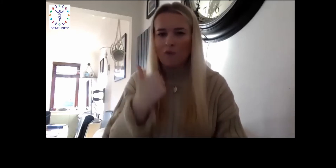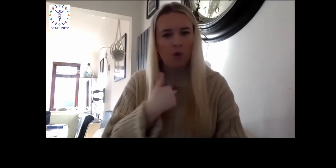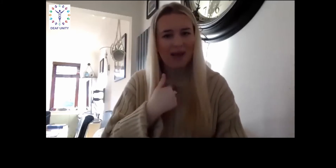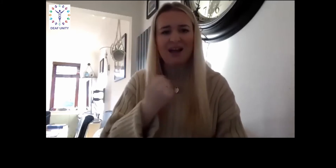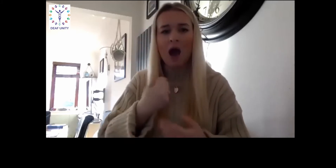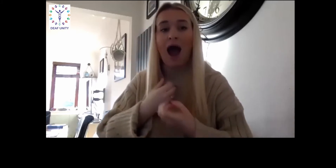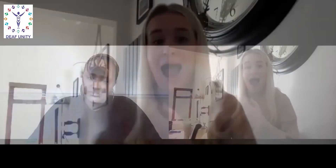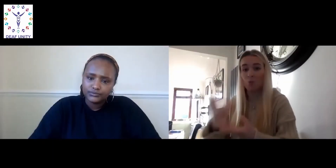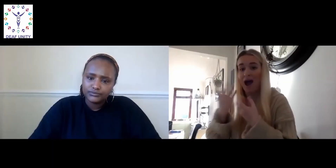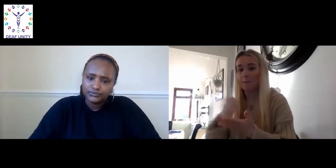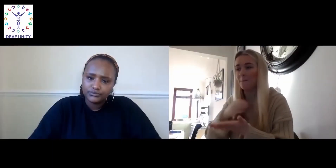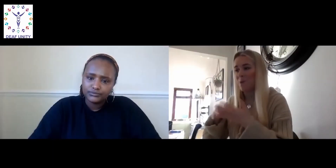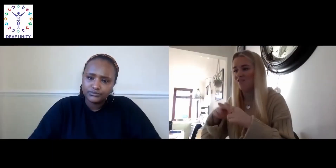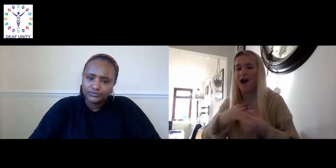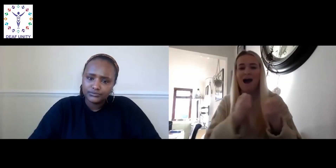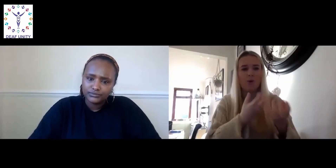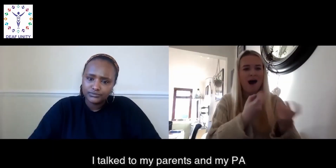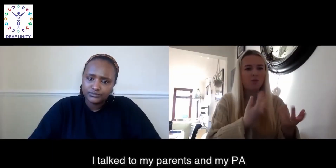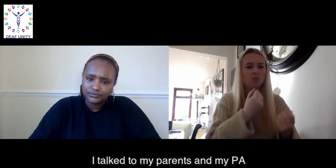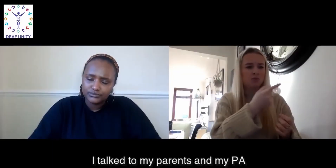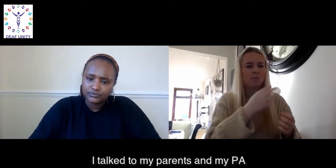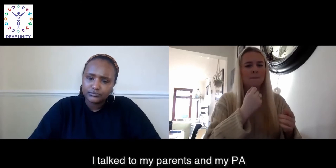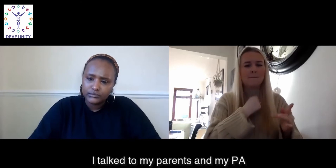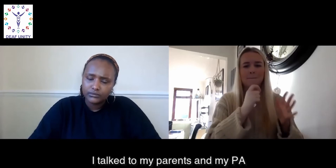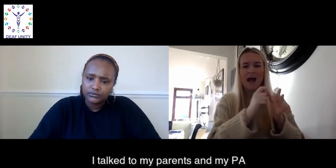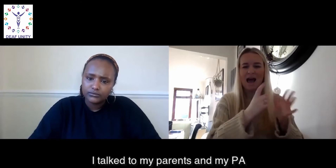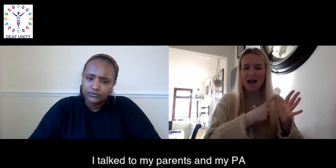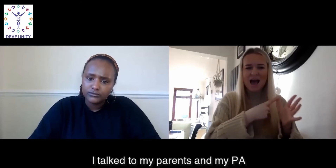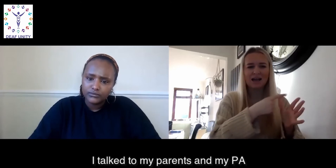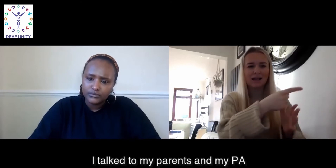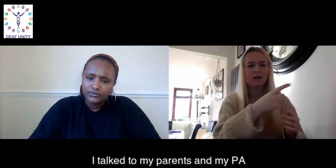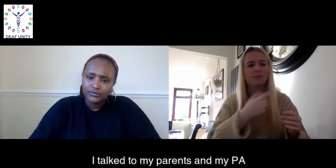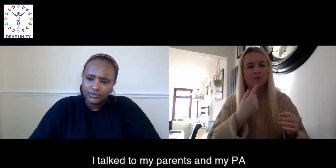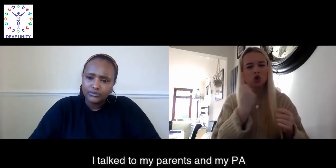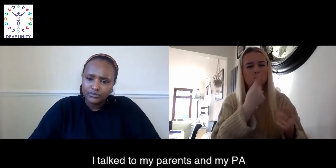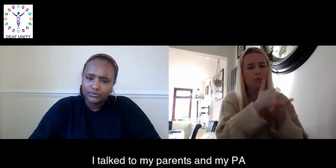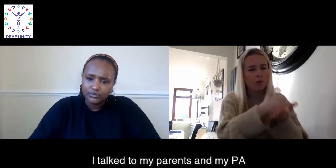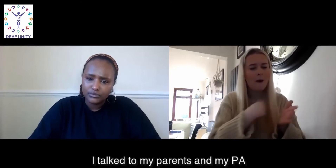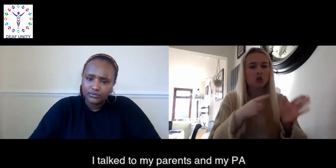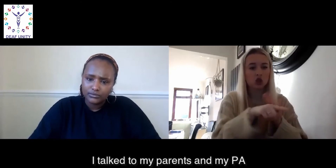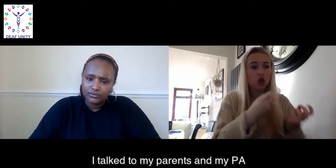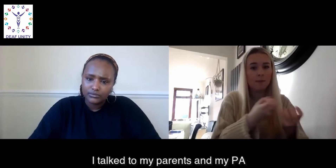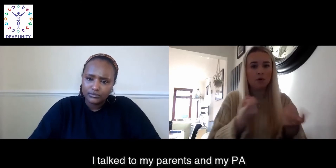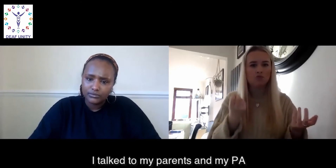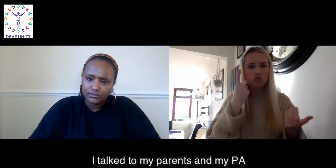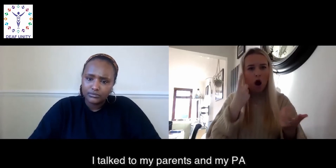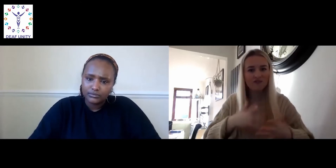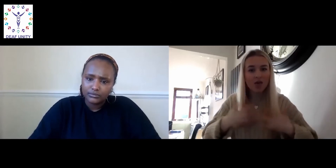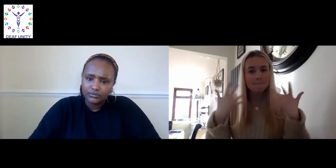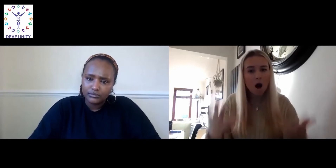held it all in and I realised it's not good for me. I talked to my parents and my PA, who supports my YouTube